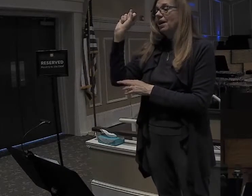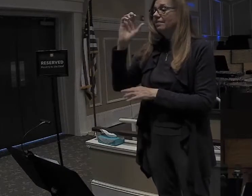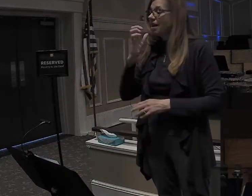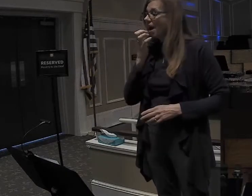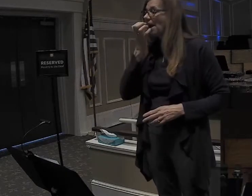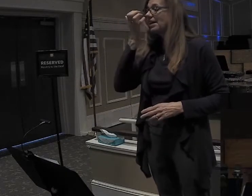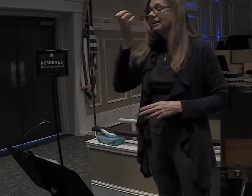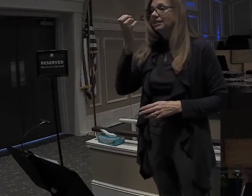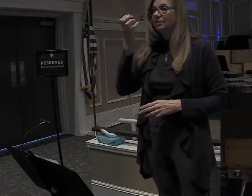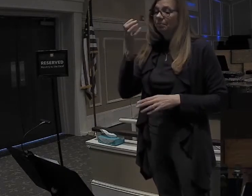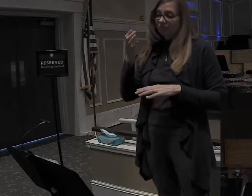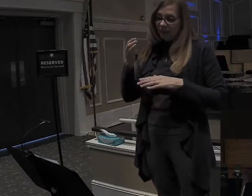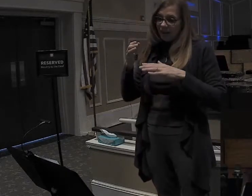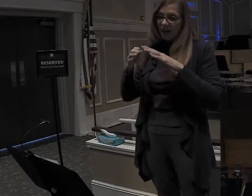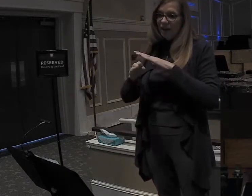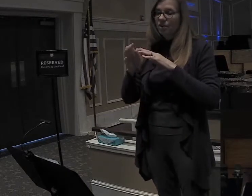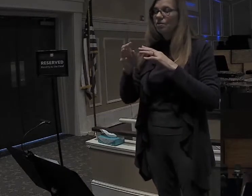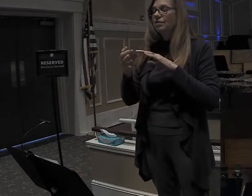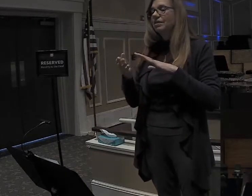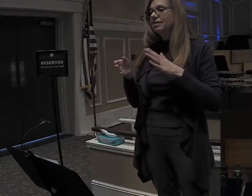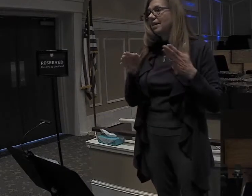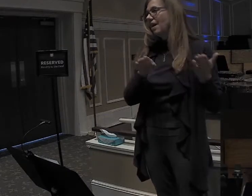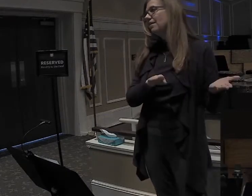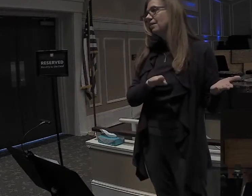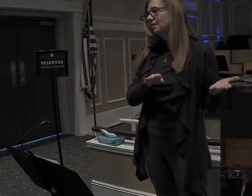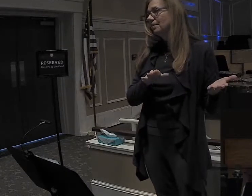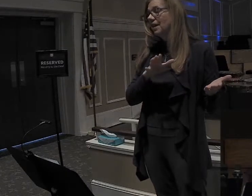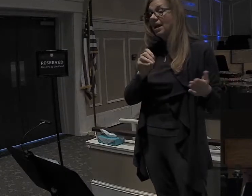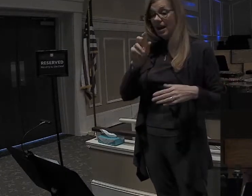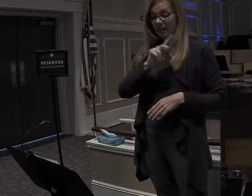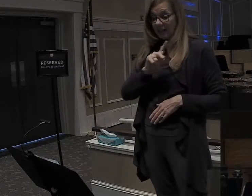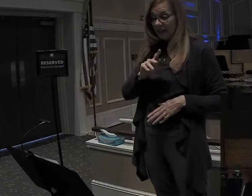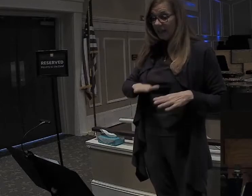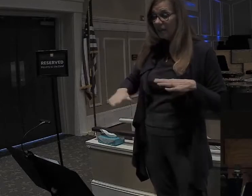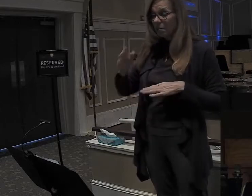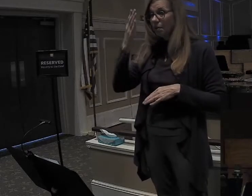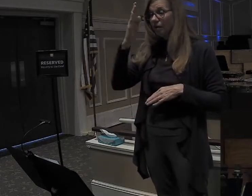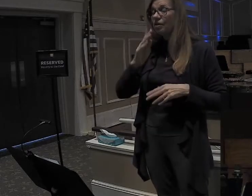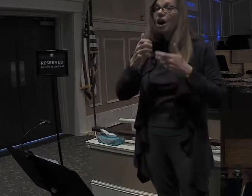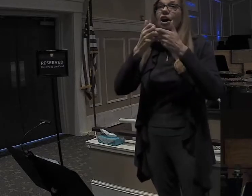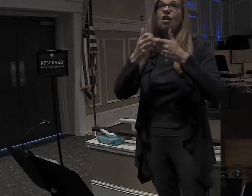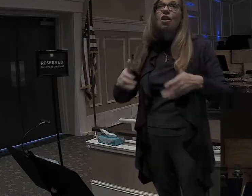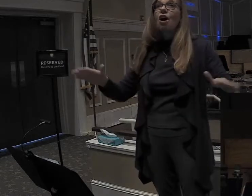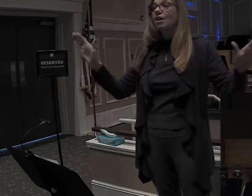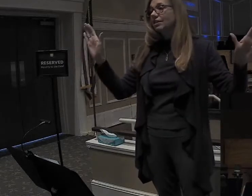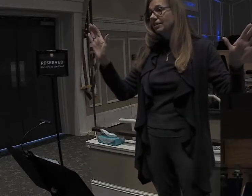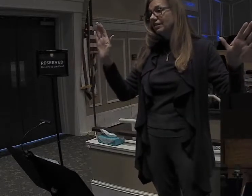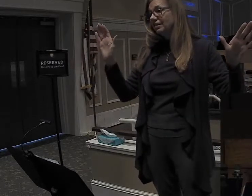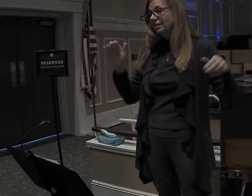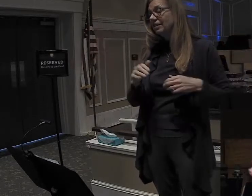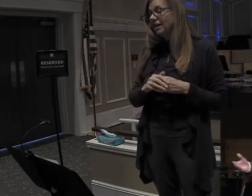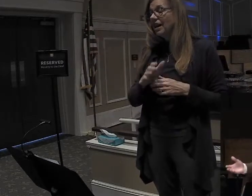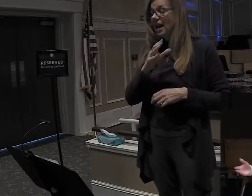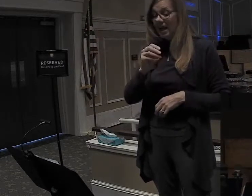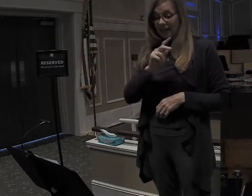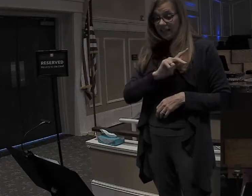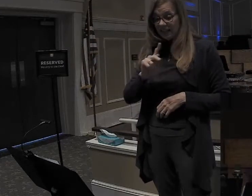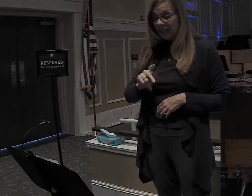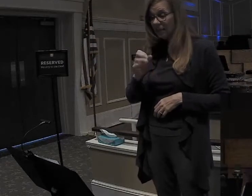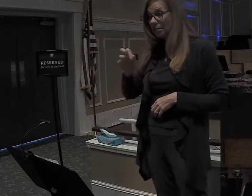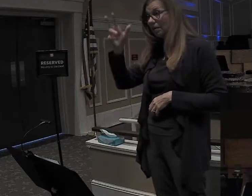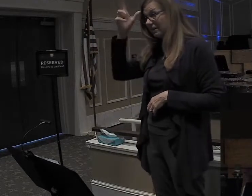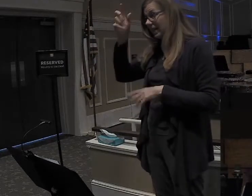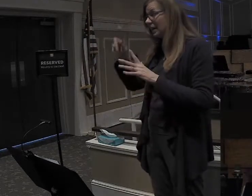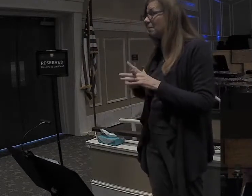was death. And the kingdom of God was lost. Paradise lost. And the kingdom of Satan